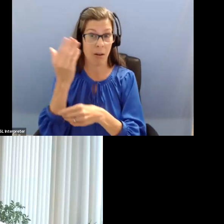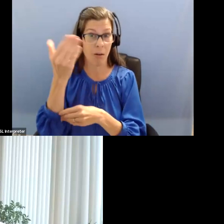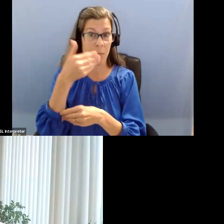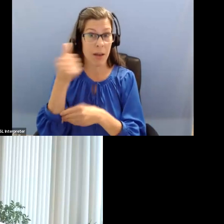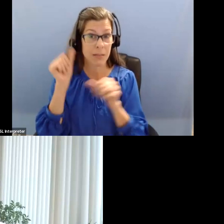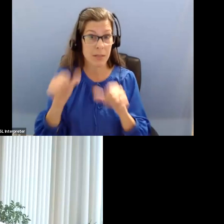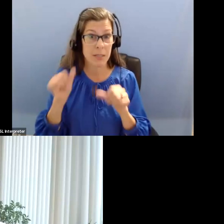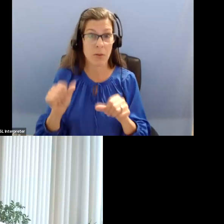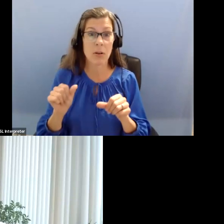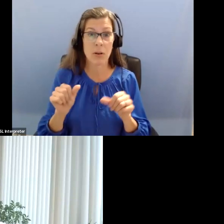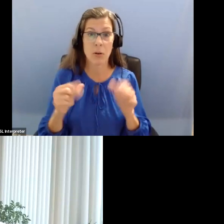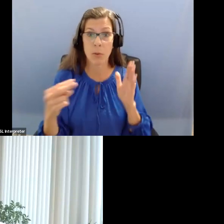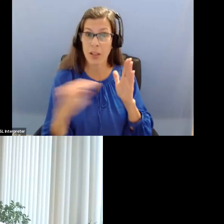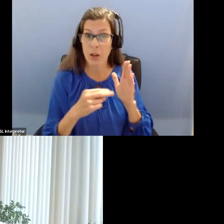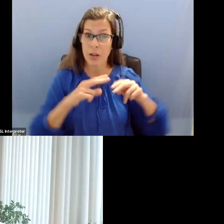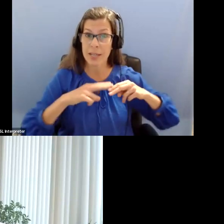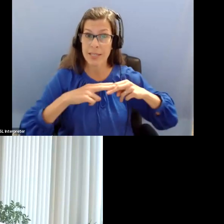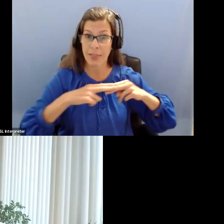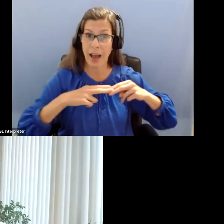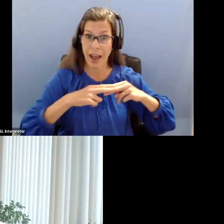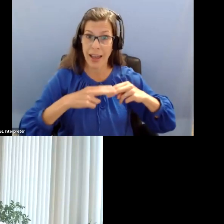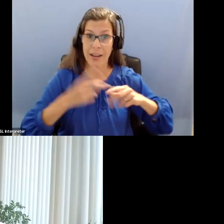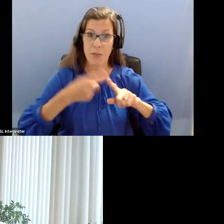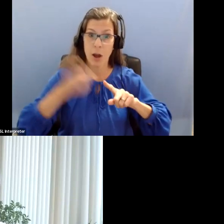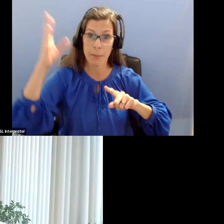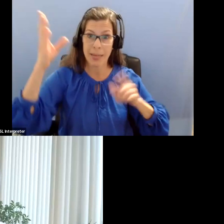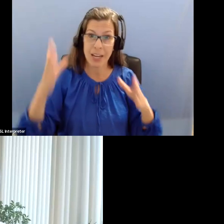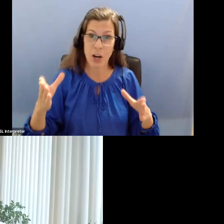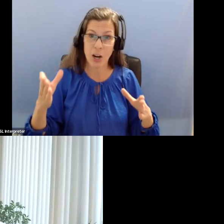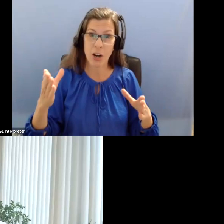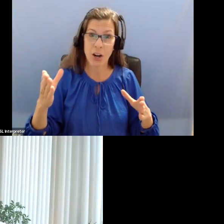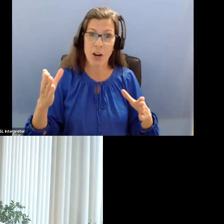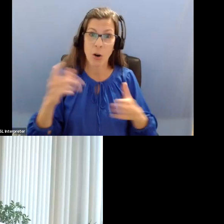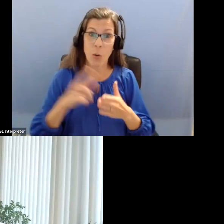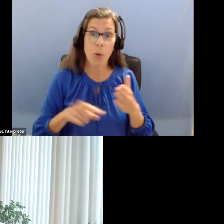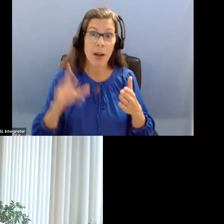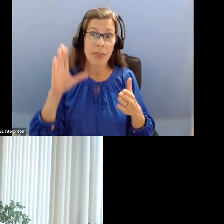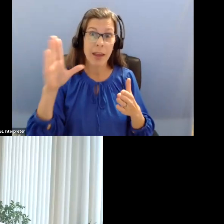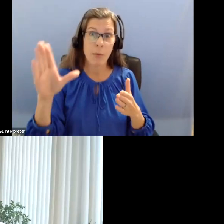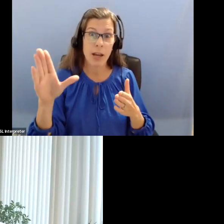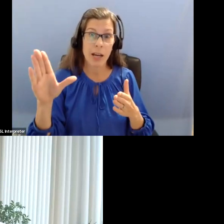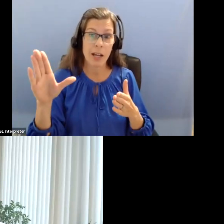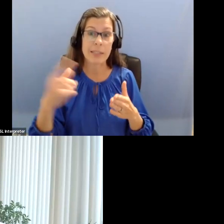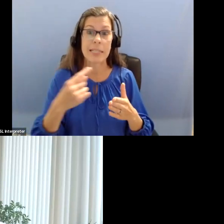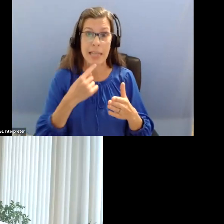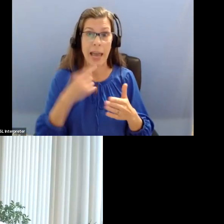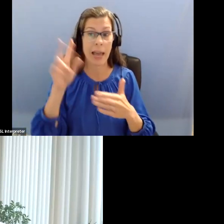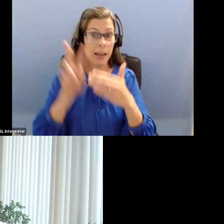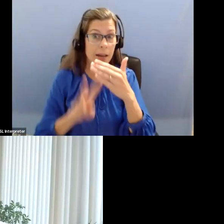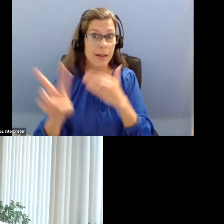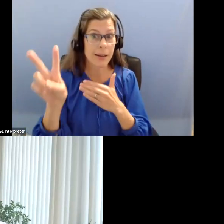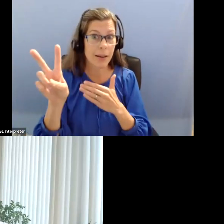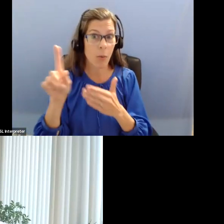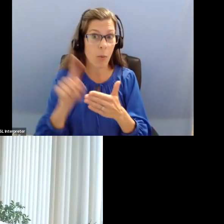at slides beforehand so we have as much info as we can on what somebody is likely going to be saying. But the next